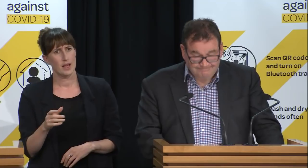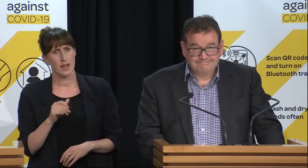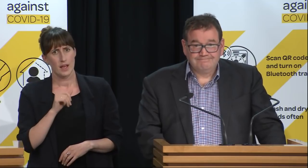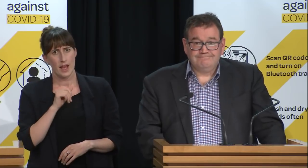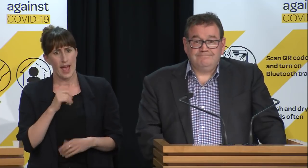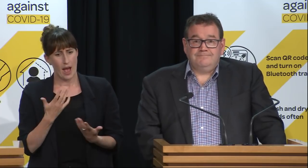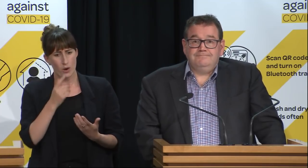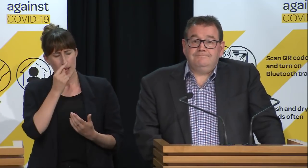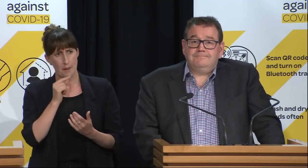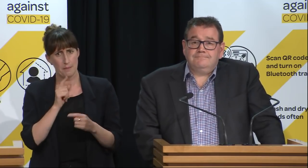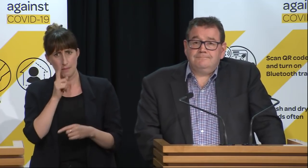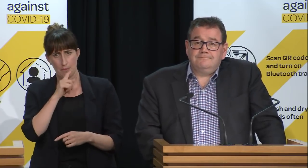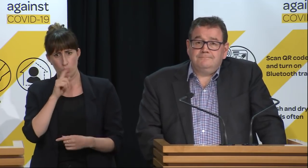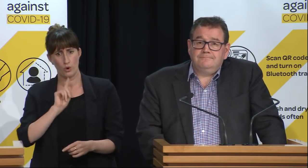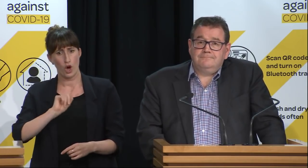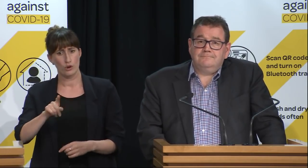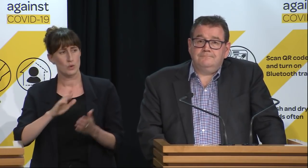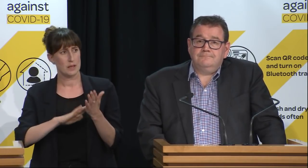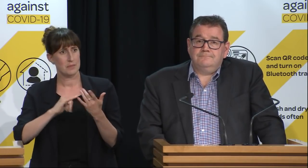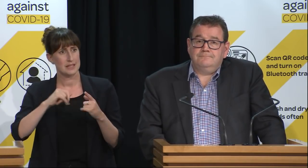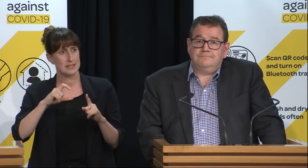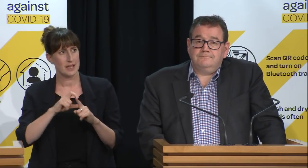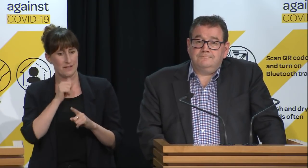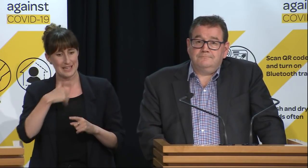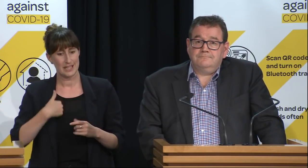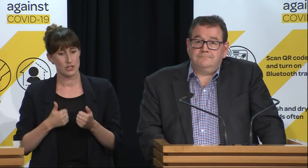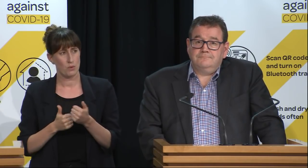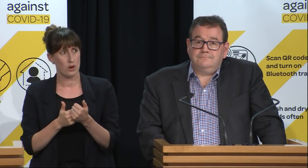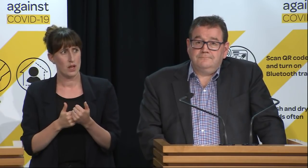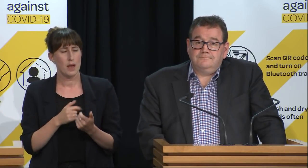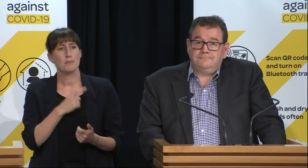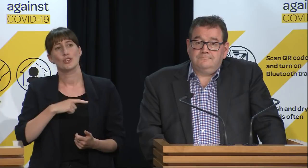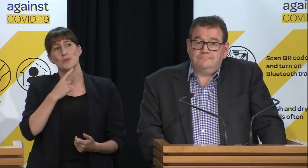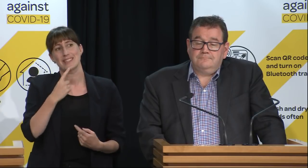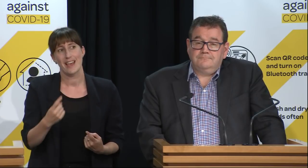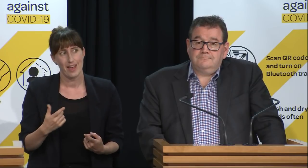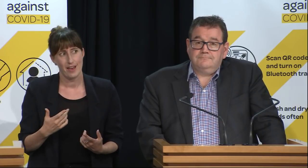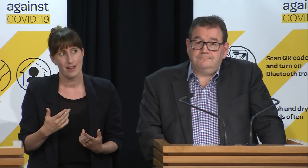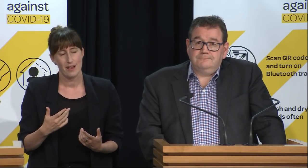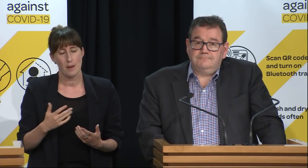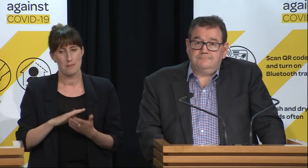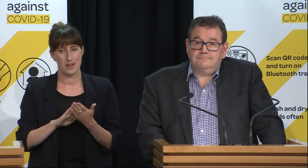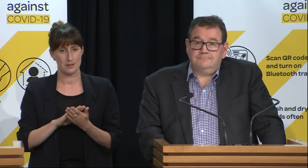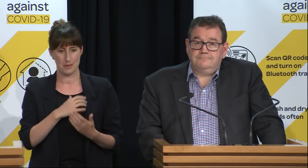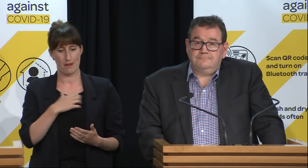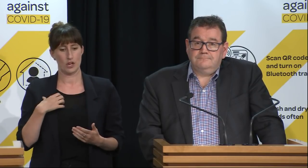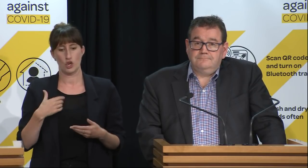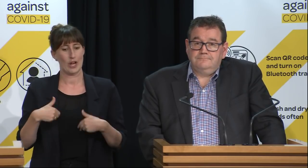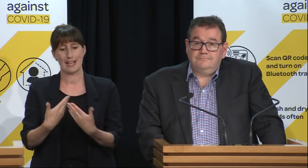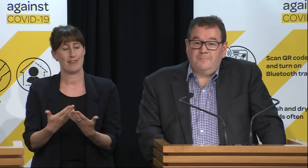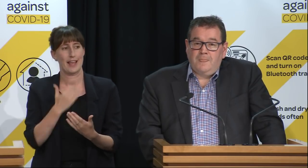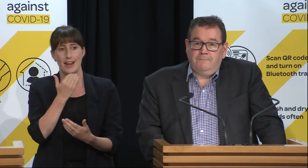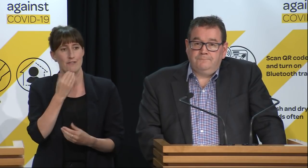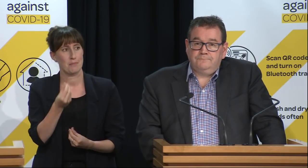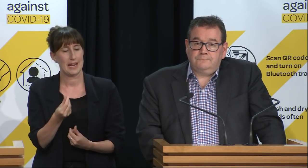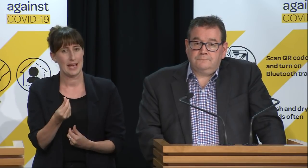extra support, is that an admission that you're just not giving people enough? And that may be, and a second part to that question, do you think